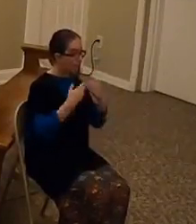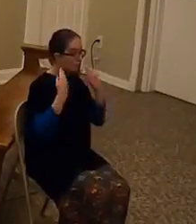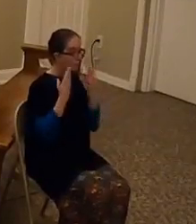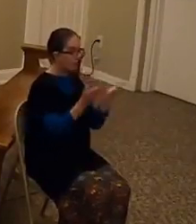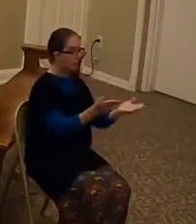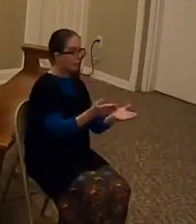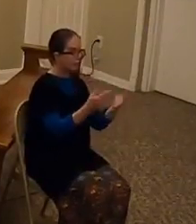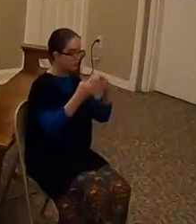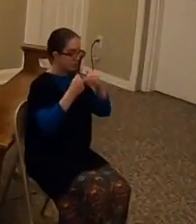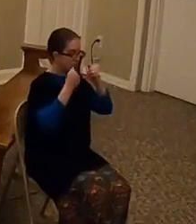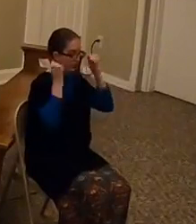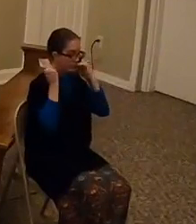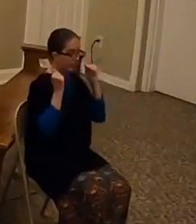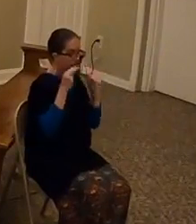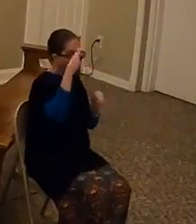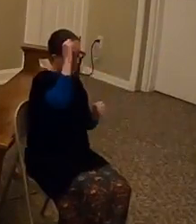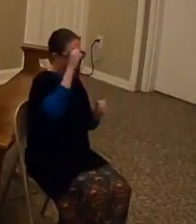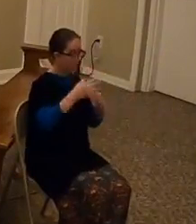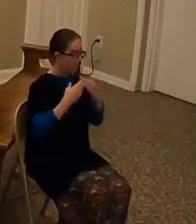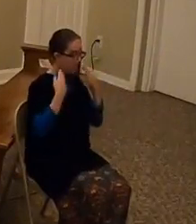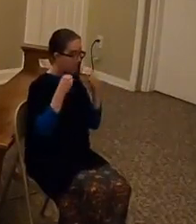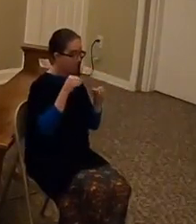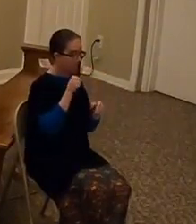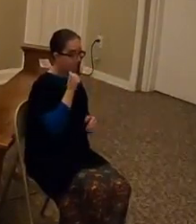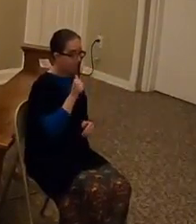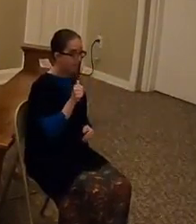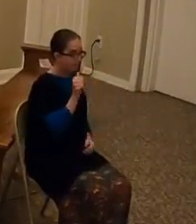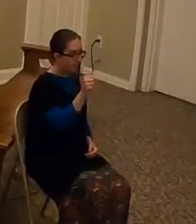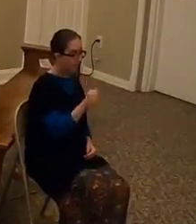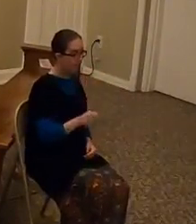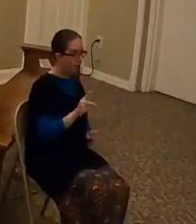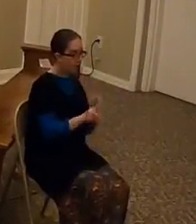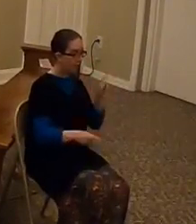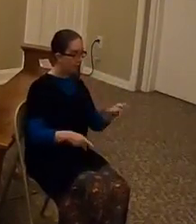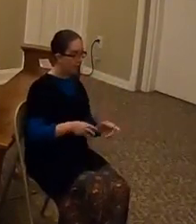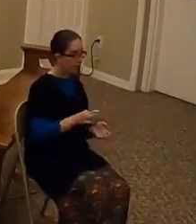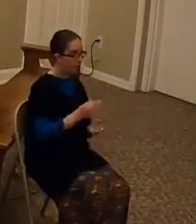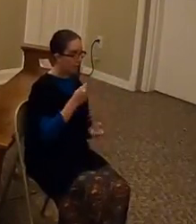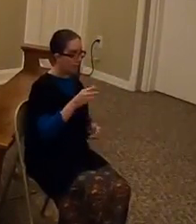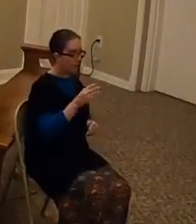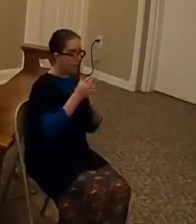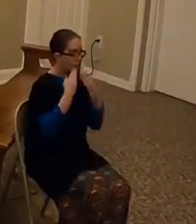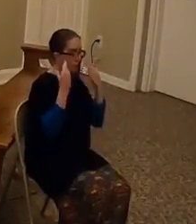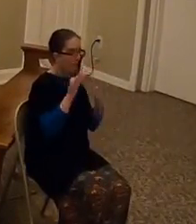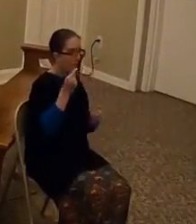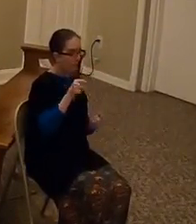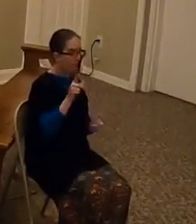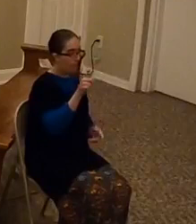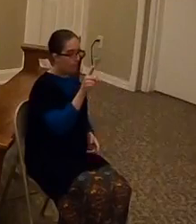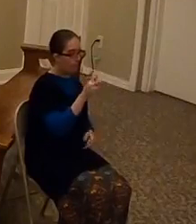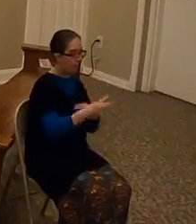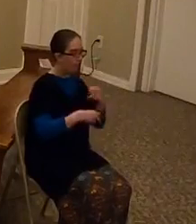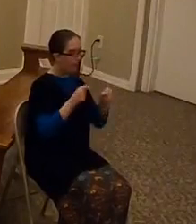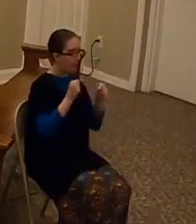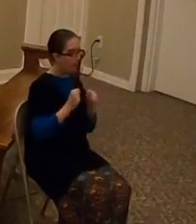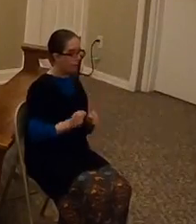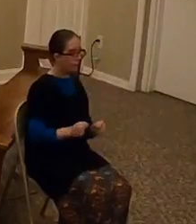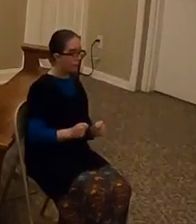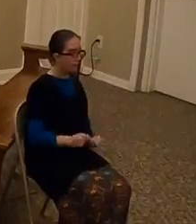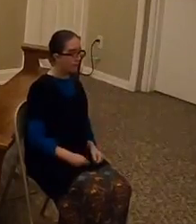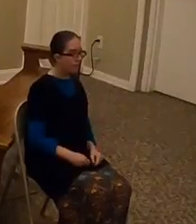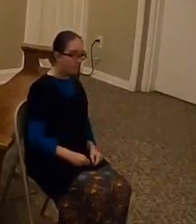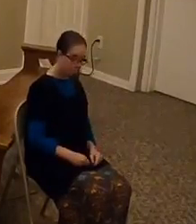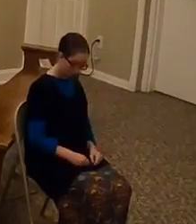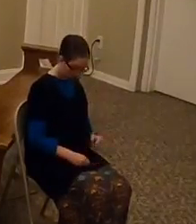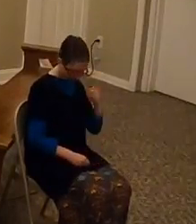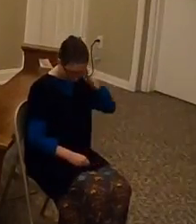Joy gives you strength. His joy gives you strength, not any other joy. People seek the joy of the world and try to compensate for the